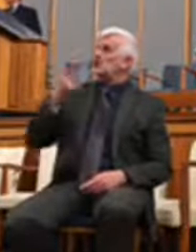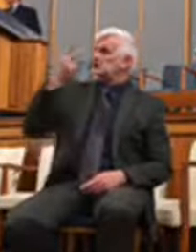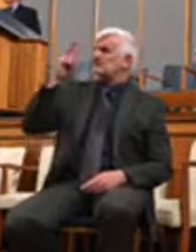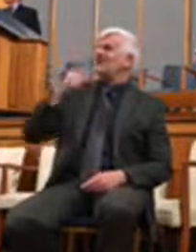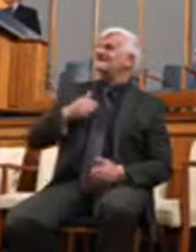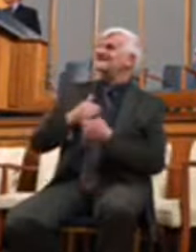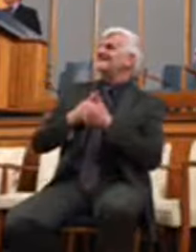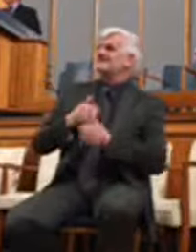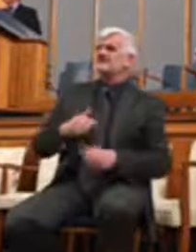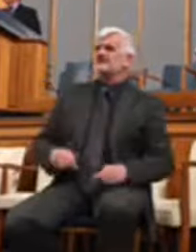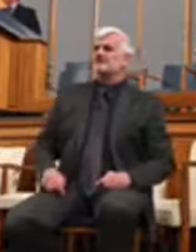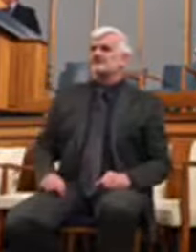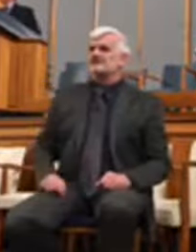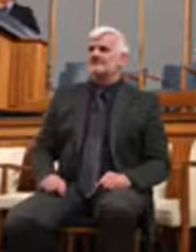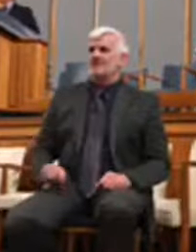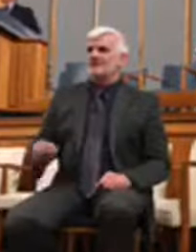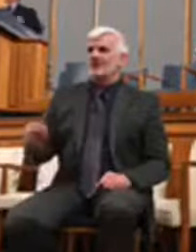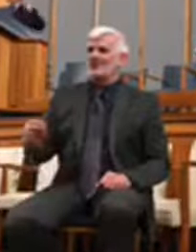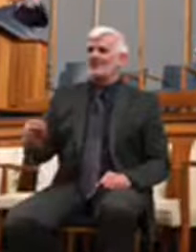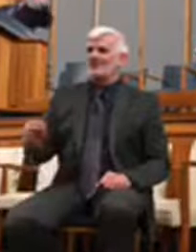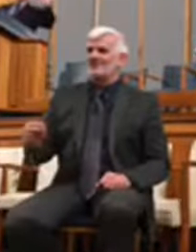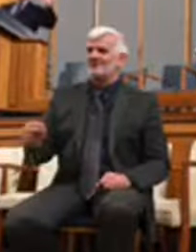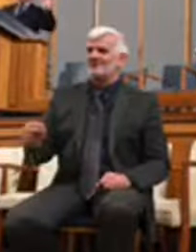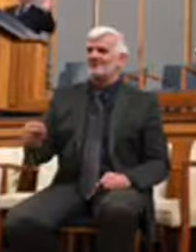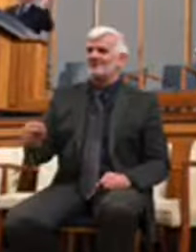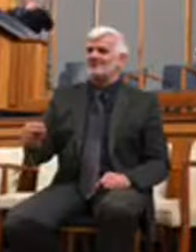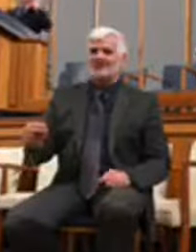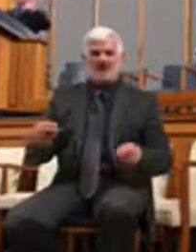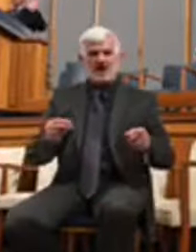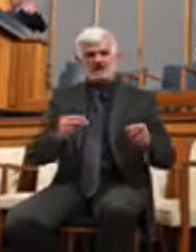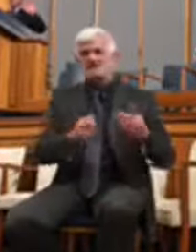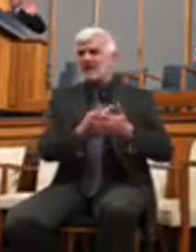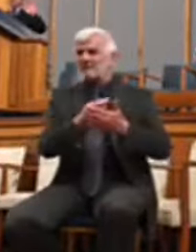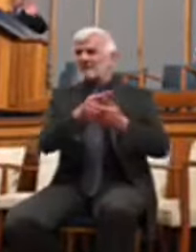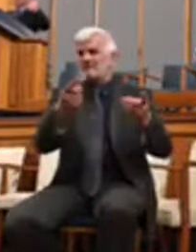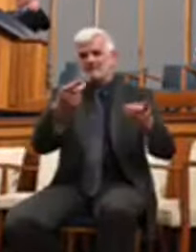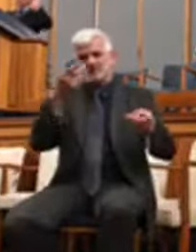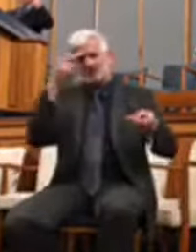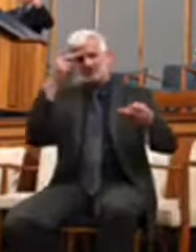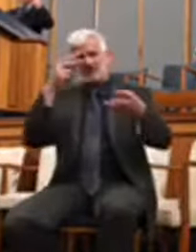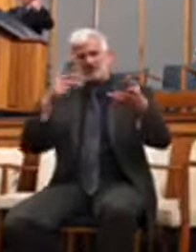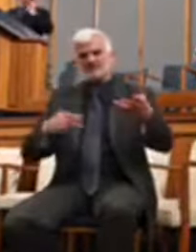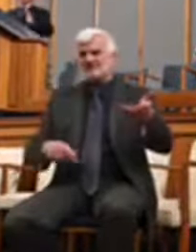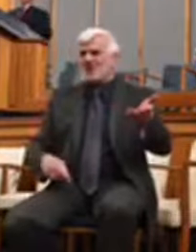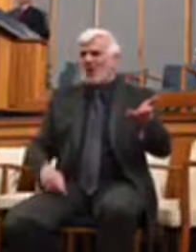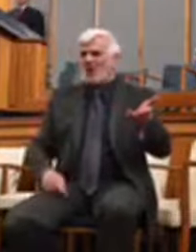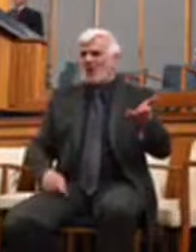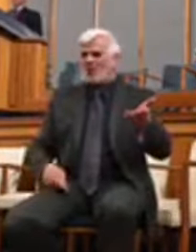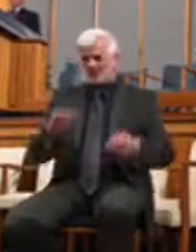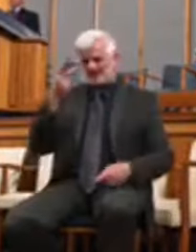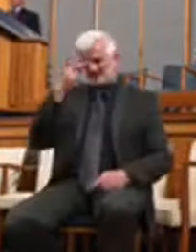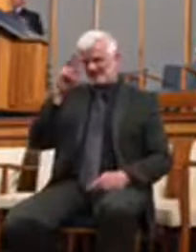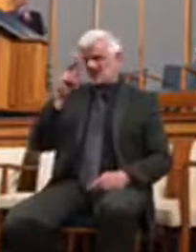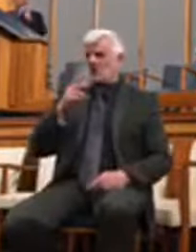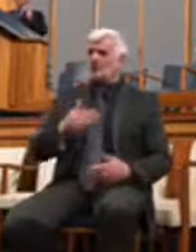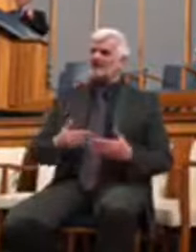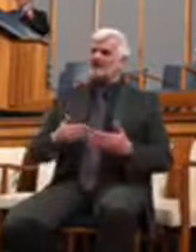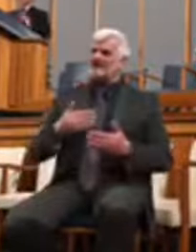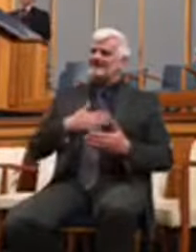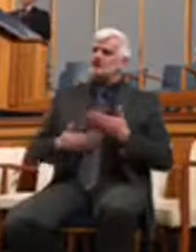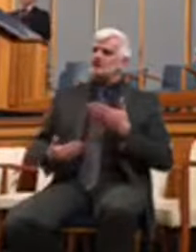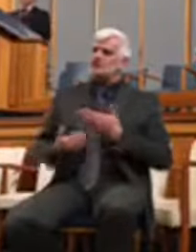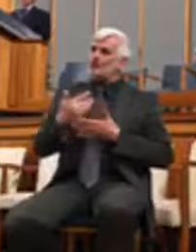a resolution, I'm going to turn a new leaf. But please, don't turn a new leaf. You need a new life. You need a